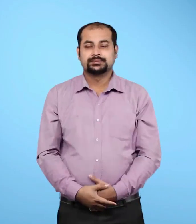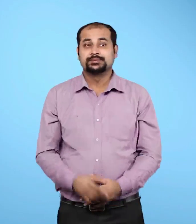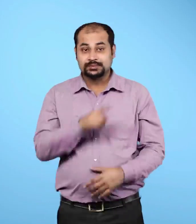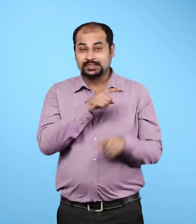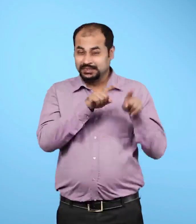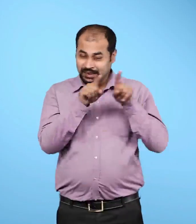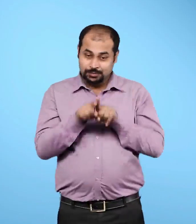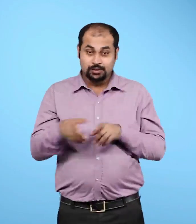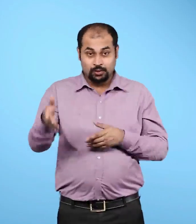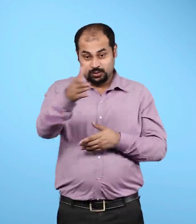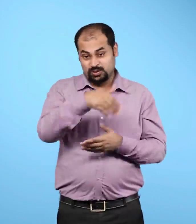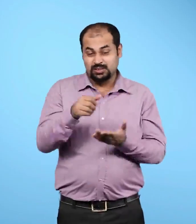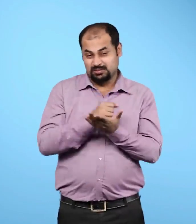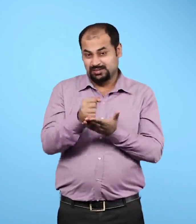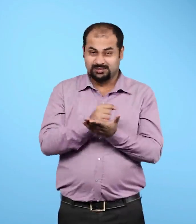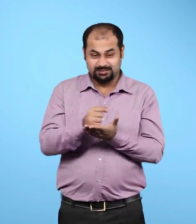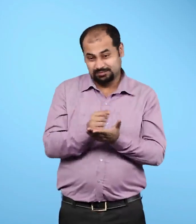There is also practice time,